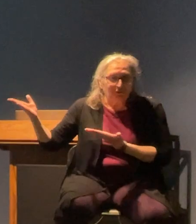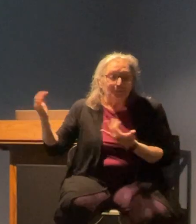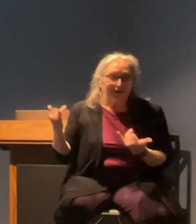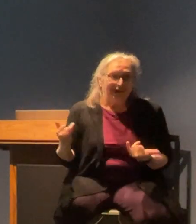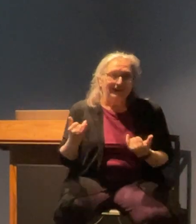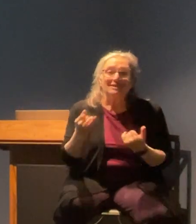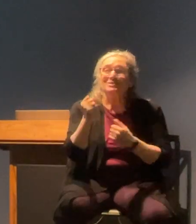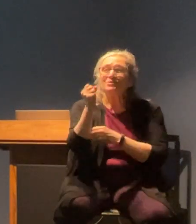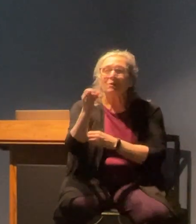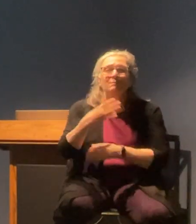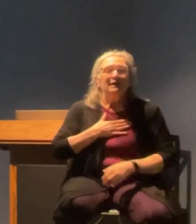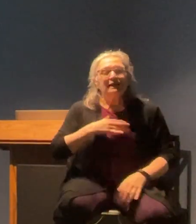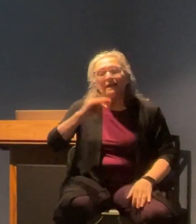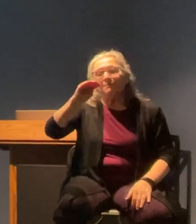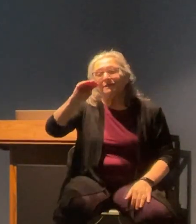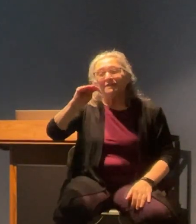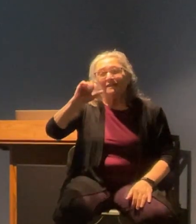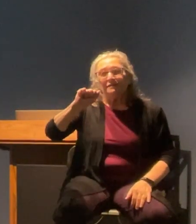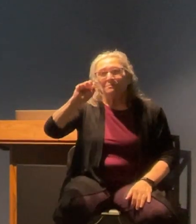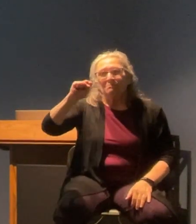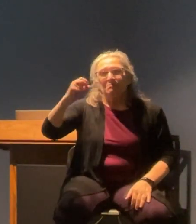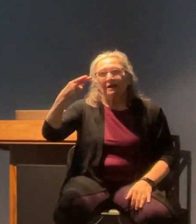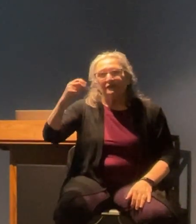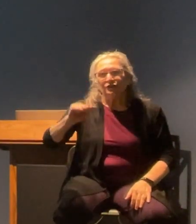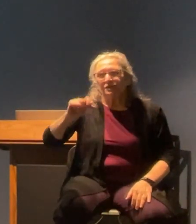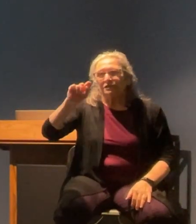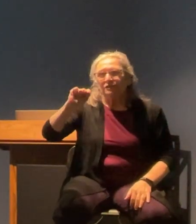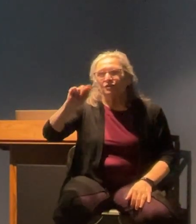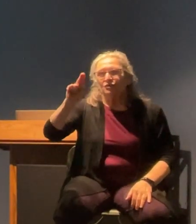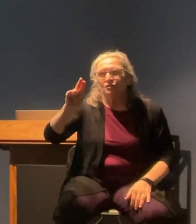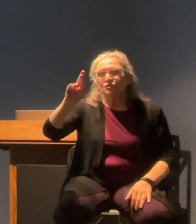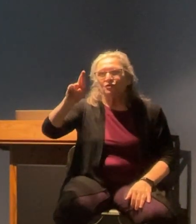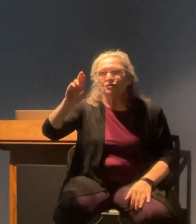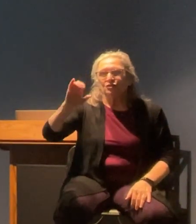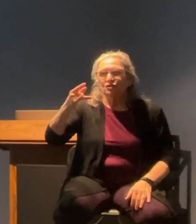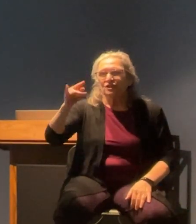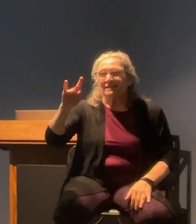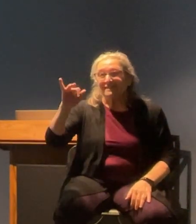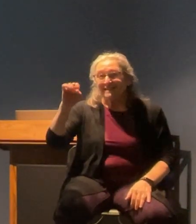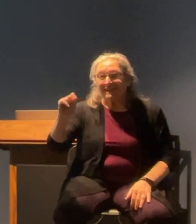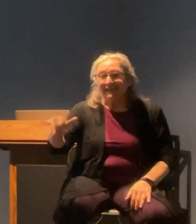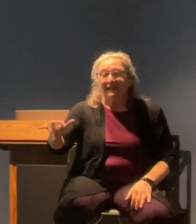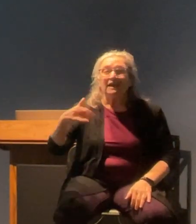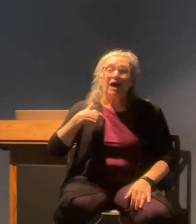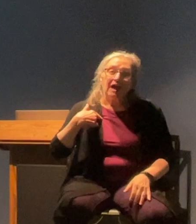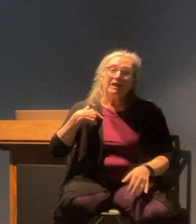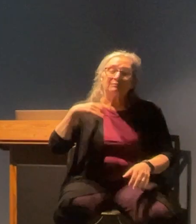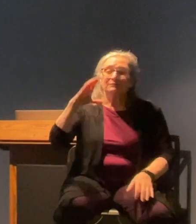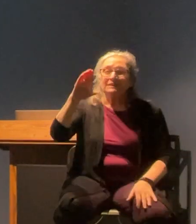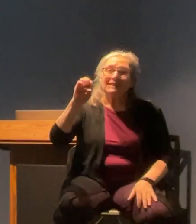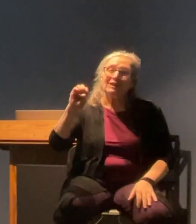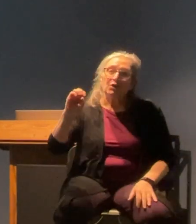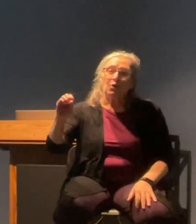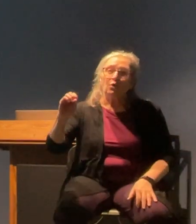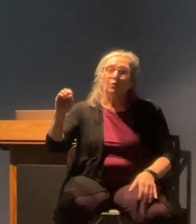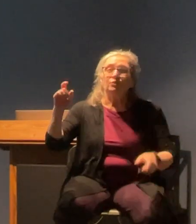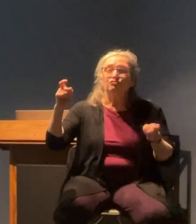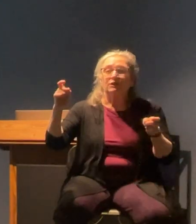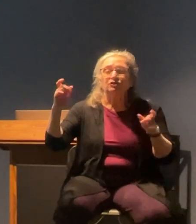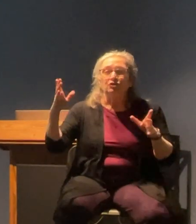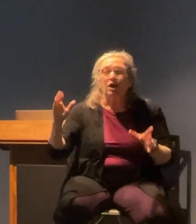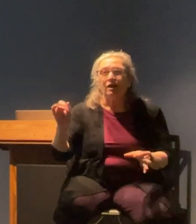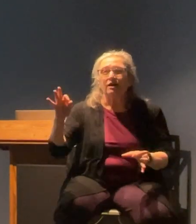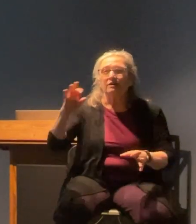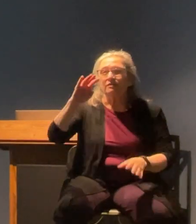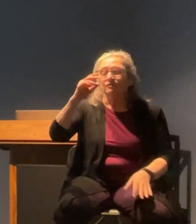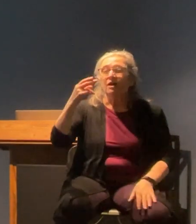So my name is Masha Turchinsky. I am the director and CEO of the Hudson River Museum, and I am here with Jonathan Alvarez, who is the